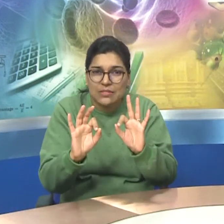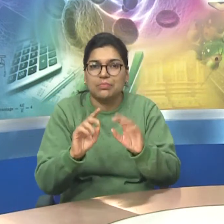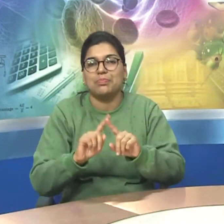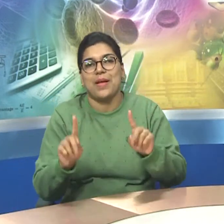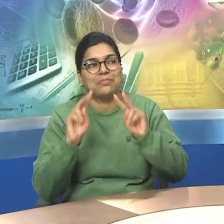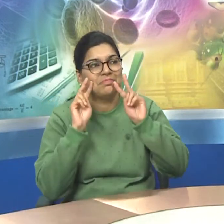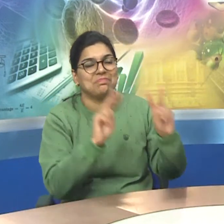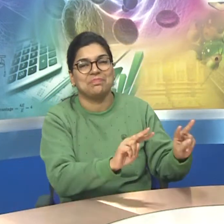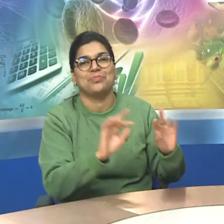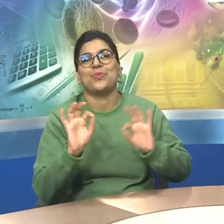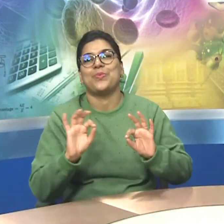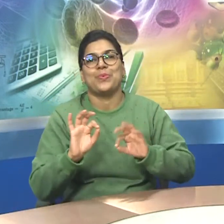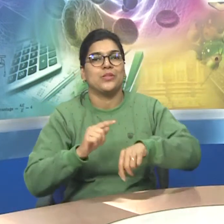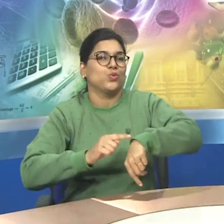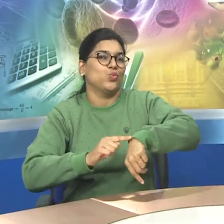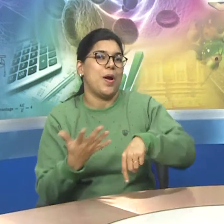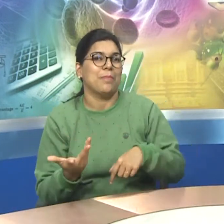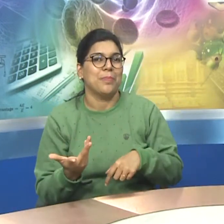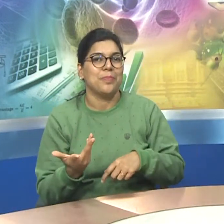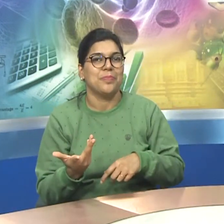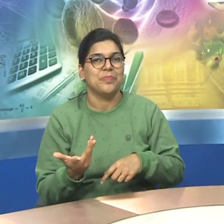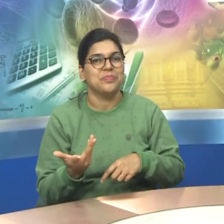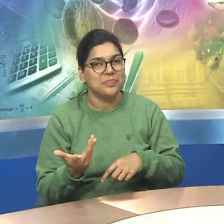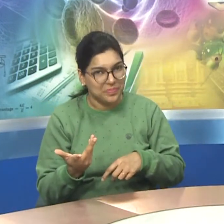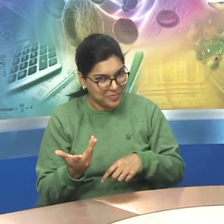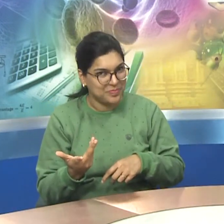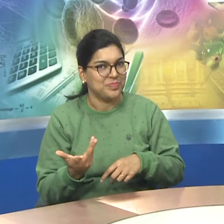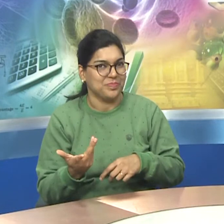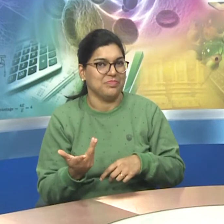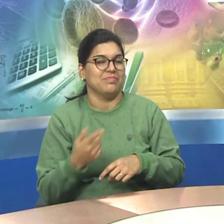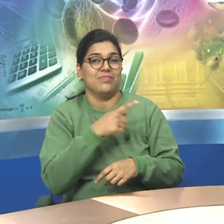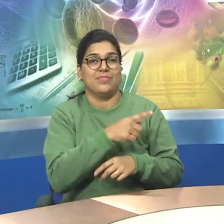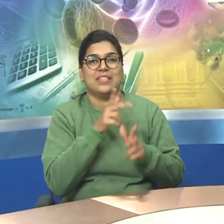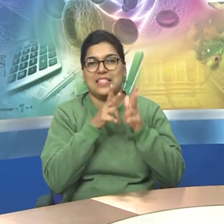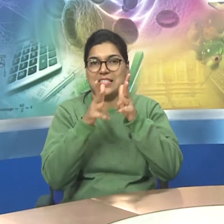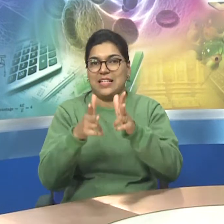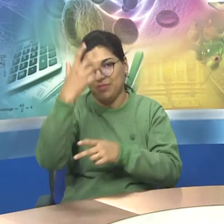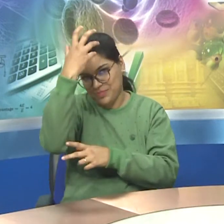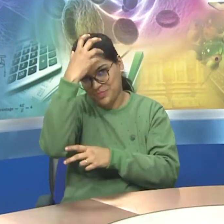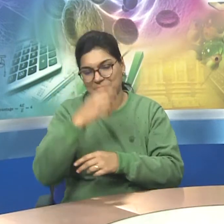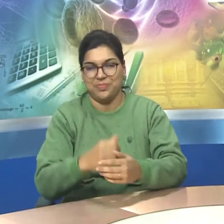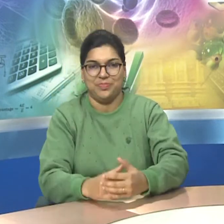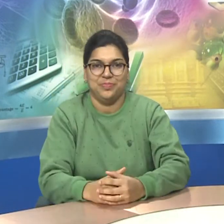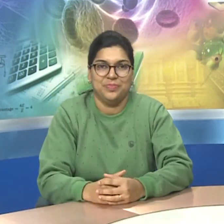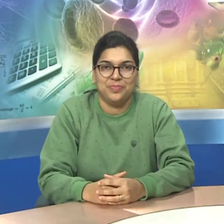busy that we don't have time to stand and stare what we are doing and where we are going.